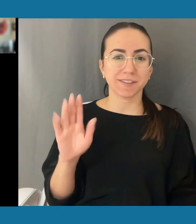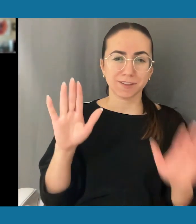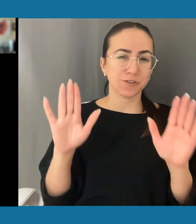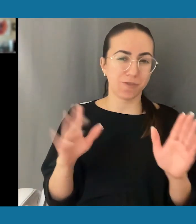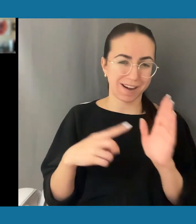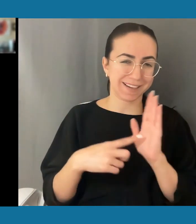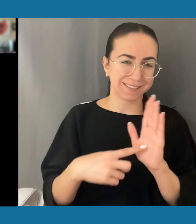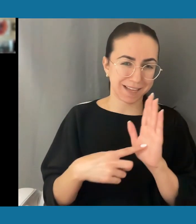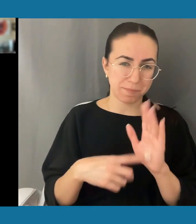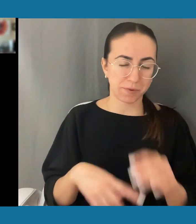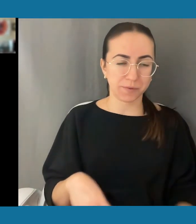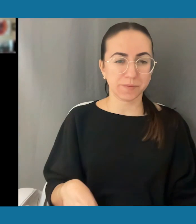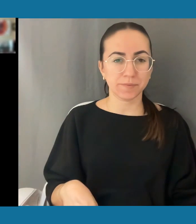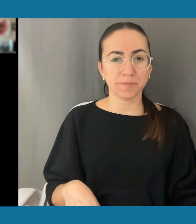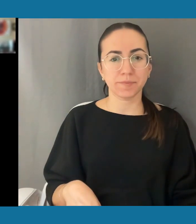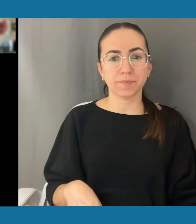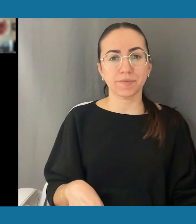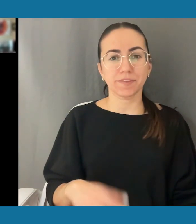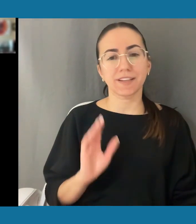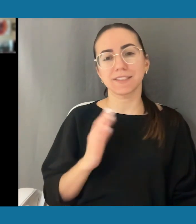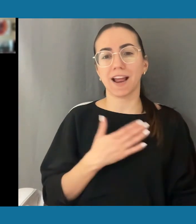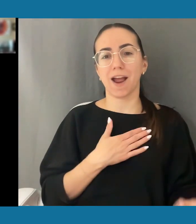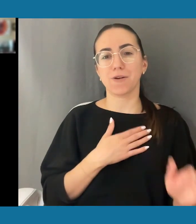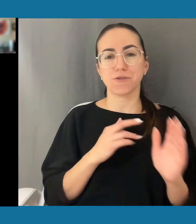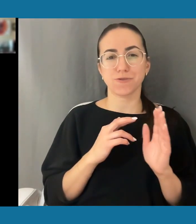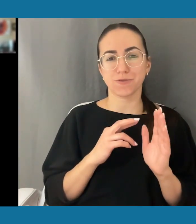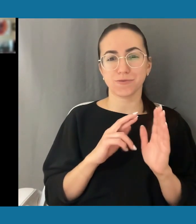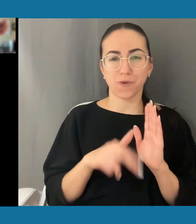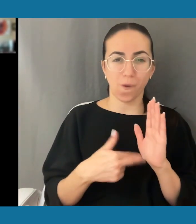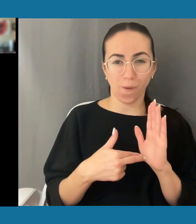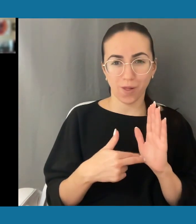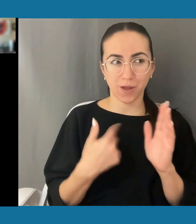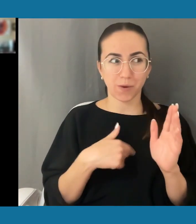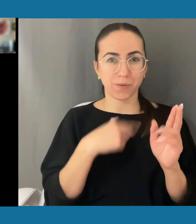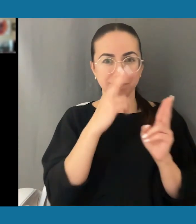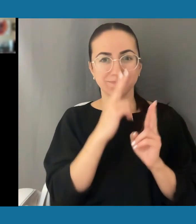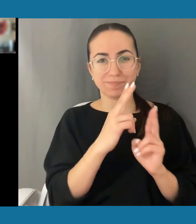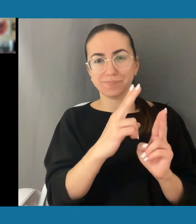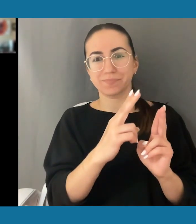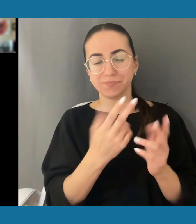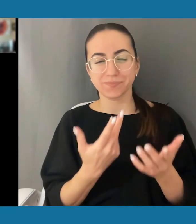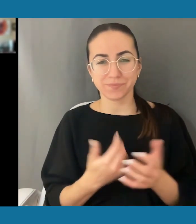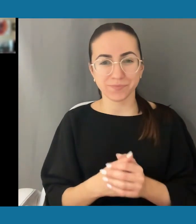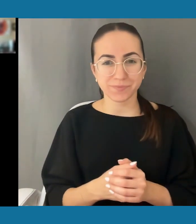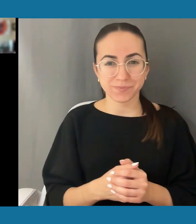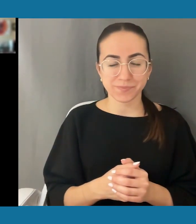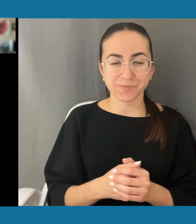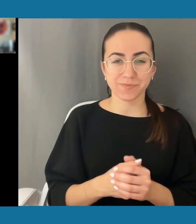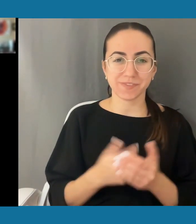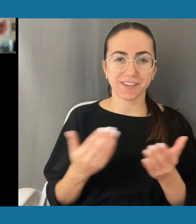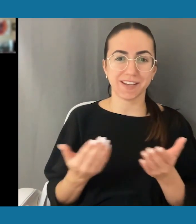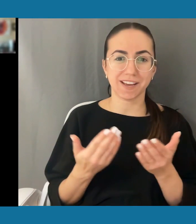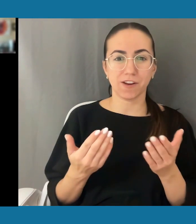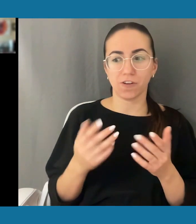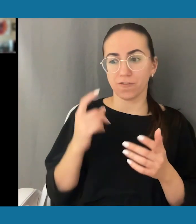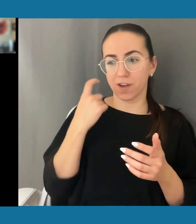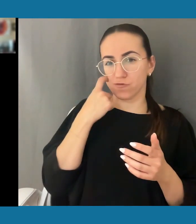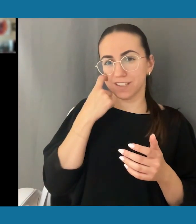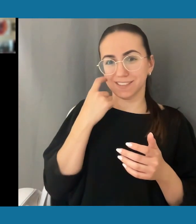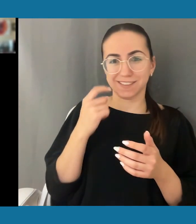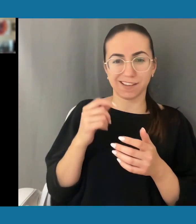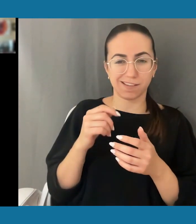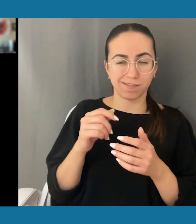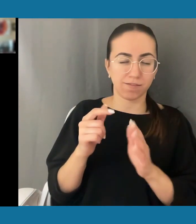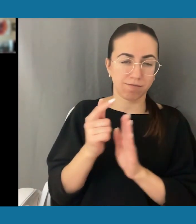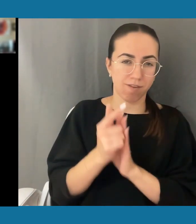and who we hold out. But hopefully with the statute that just passed, the governor will sign it. Once it's implemented, hopefully we will